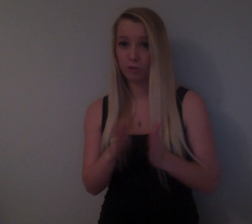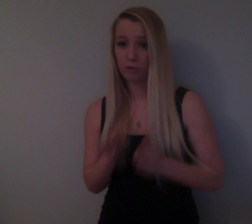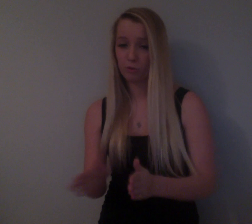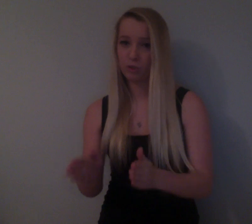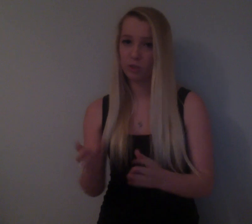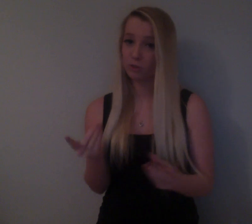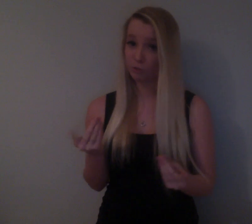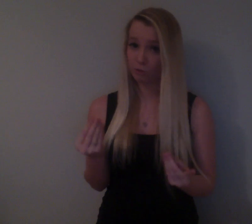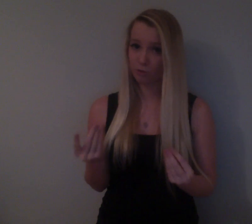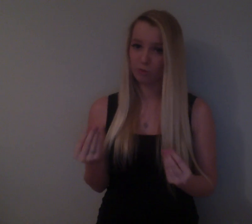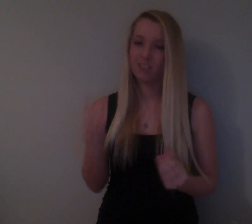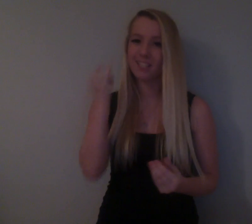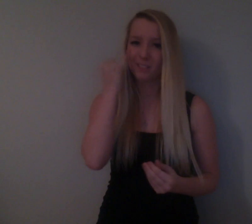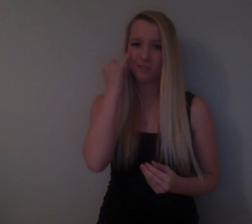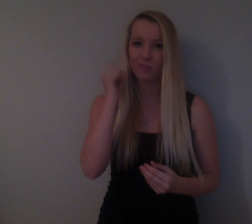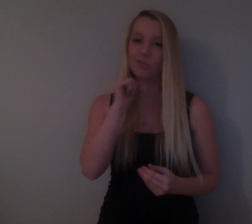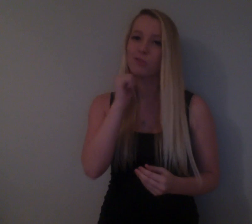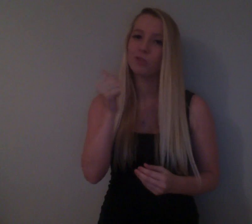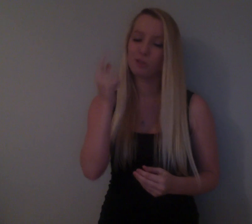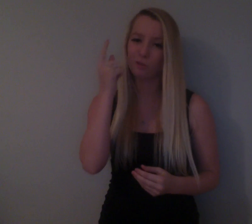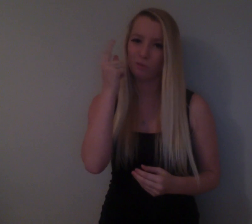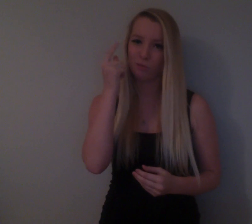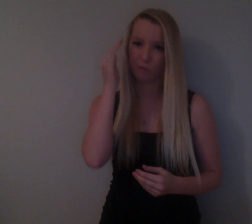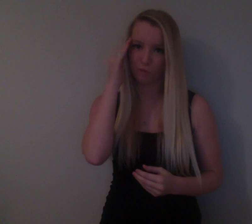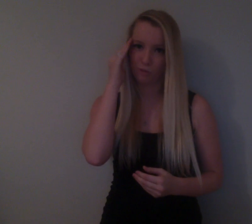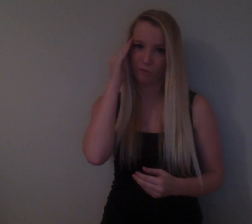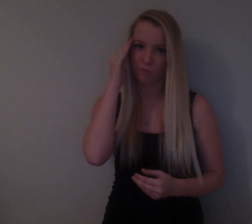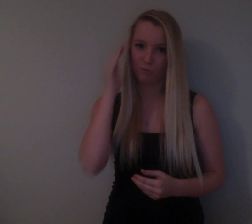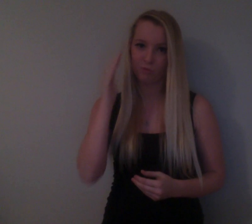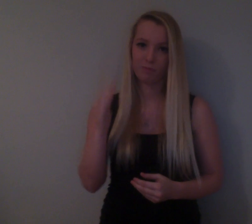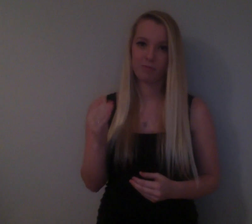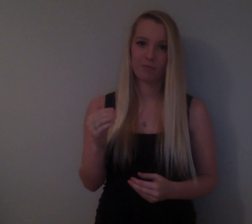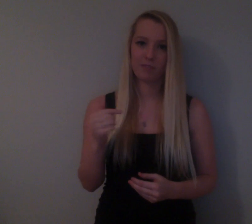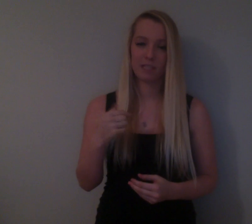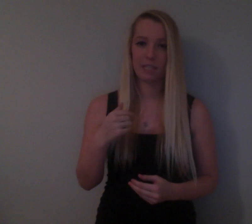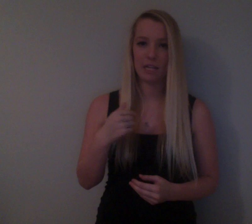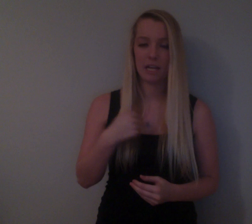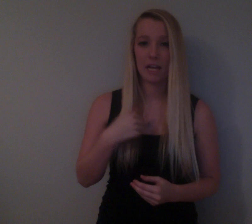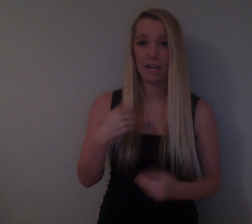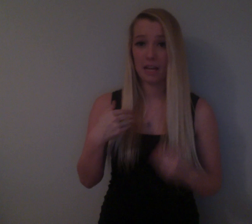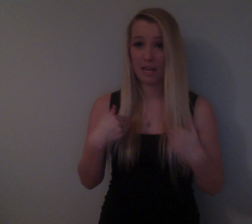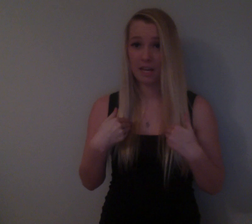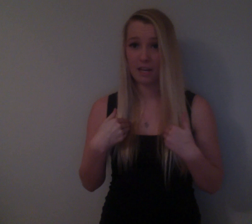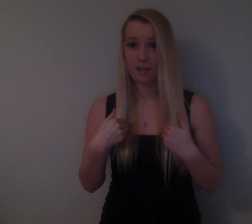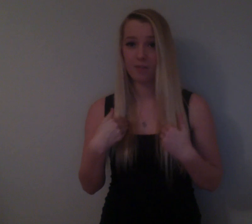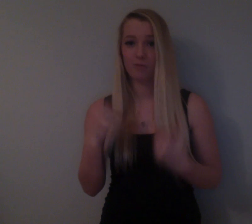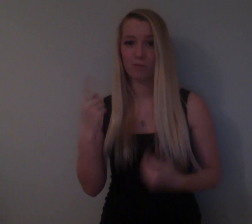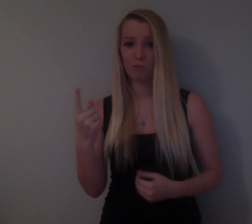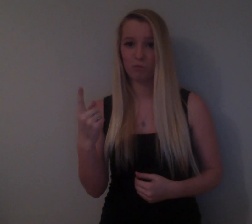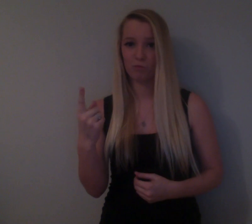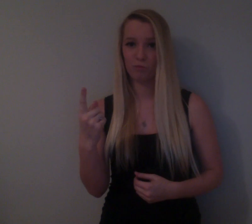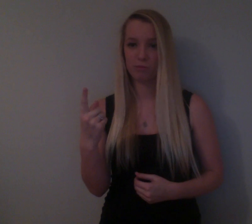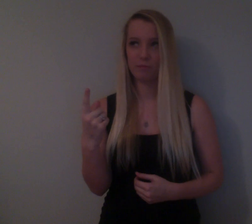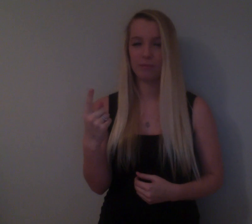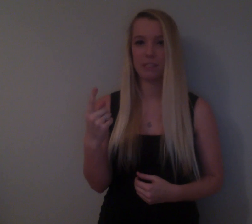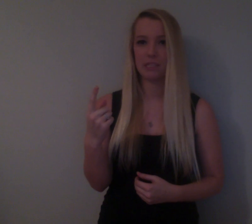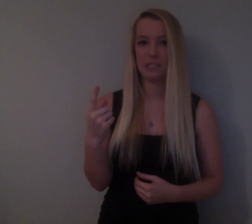you haven't already mastered this. You say, well, if I have one, let's call that a